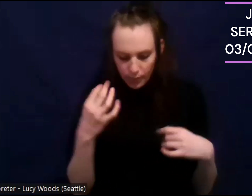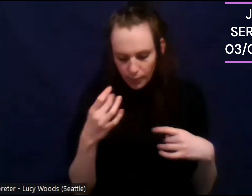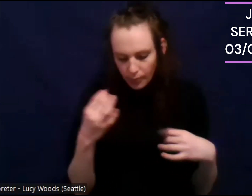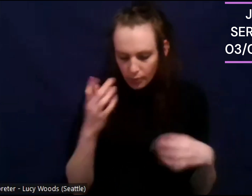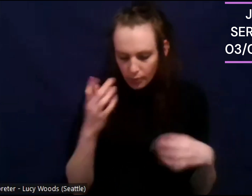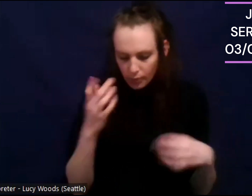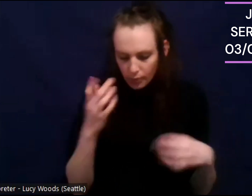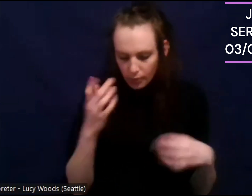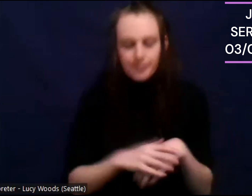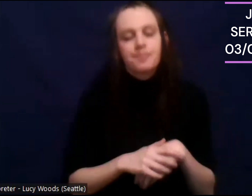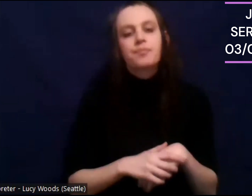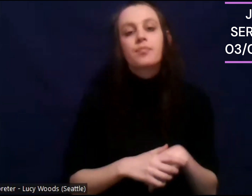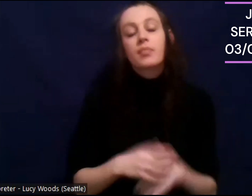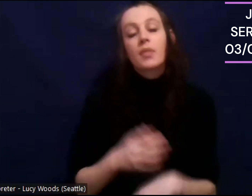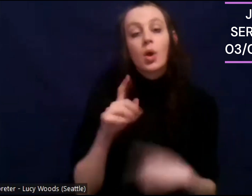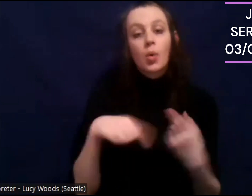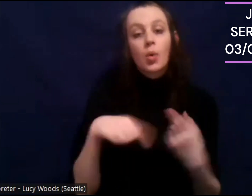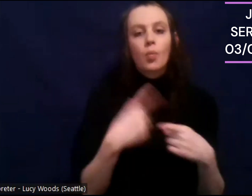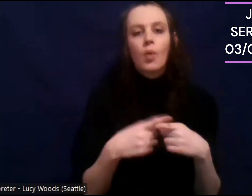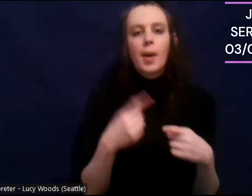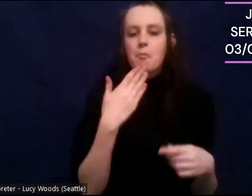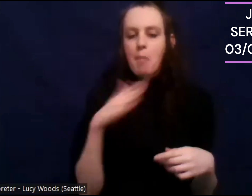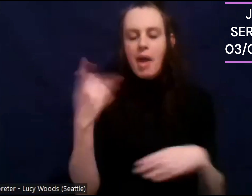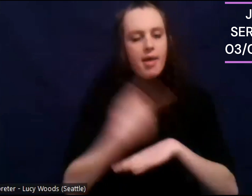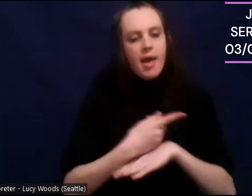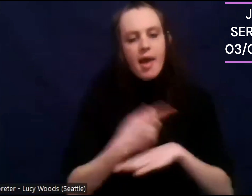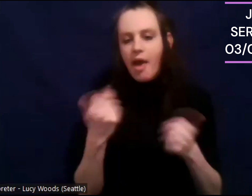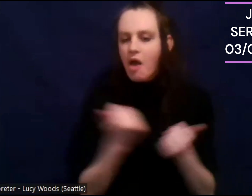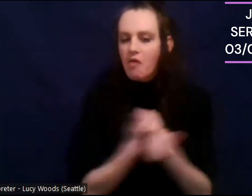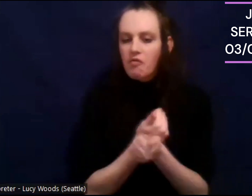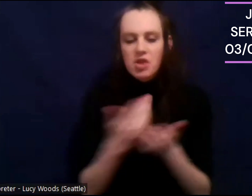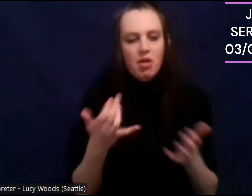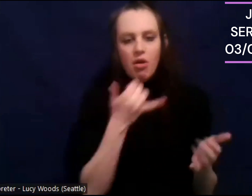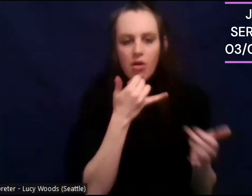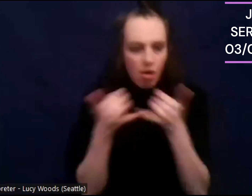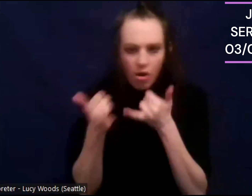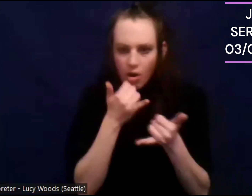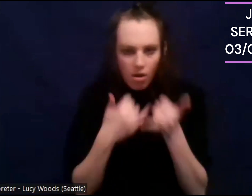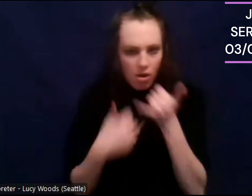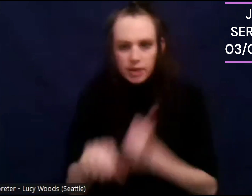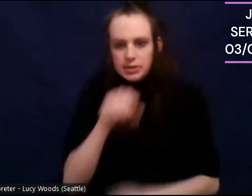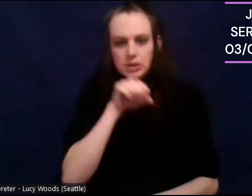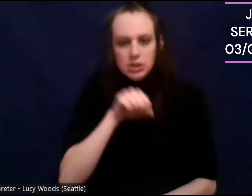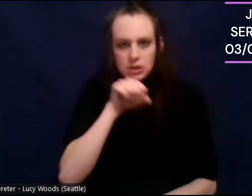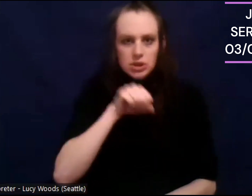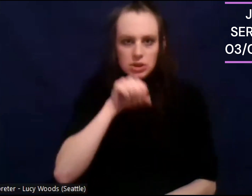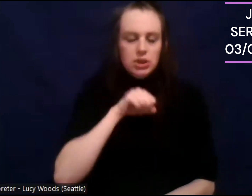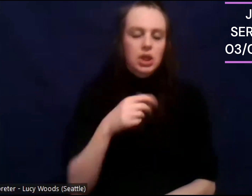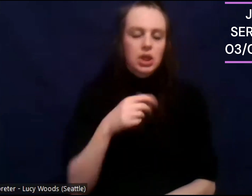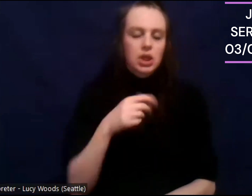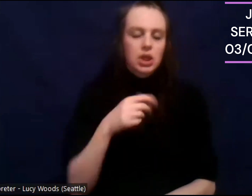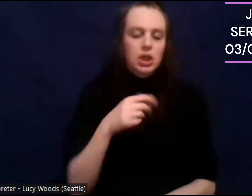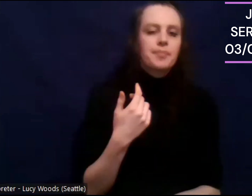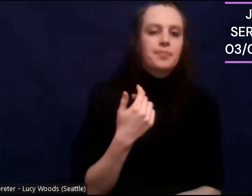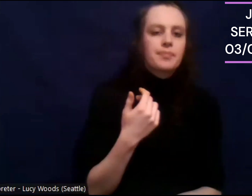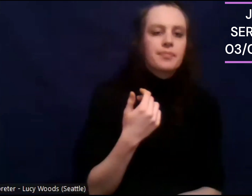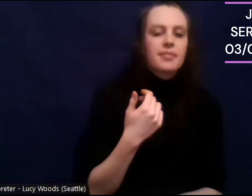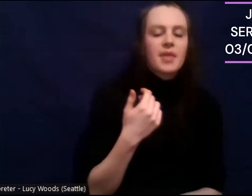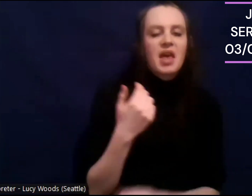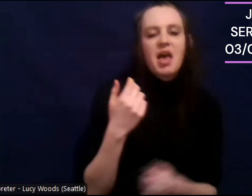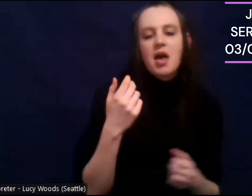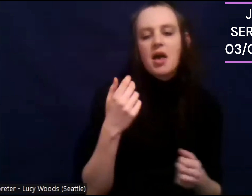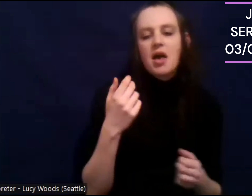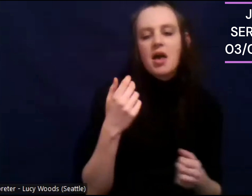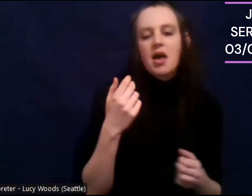along and everything is going wrong, a meeting or a talk with another drunk often distracts me just enough to persuade me that everything is not quite as